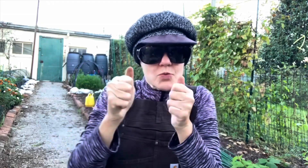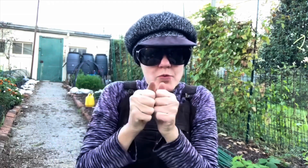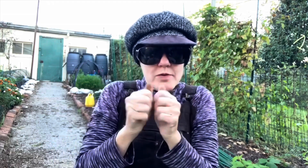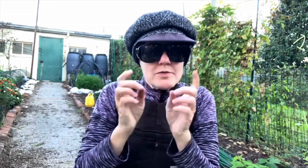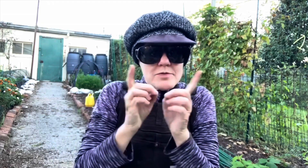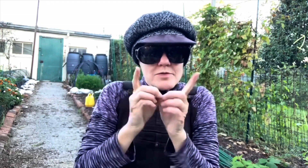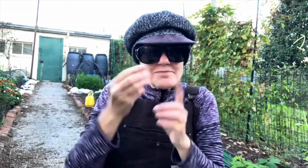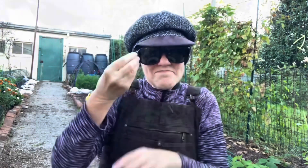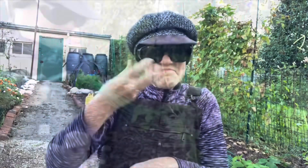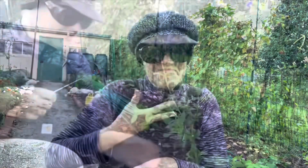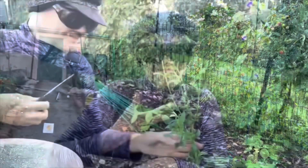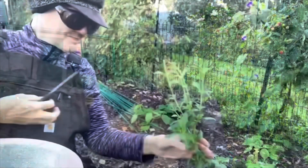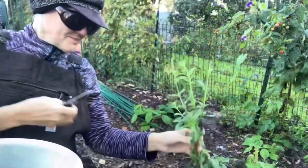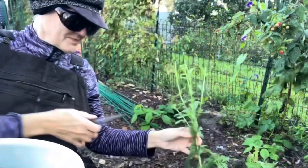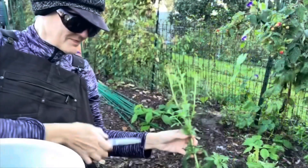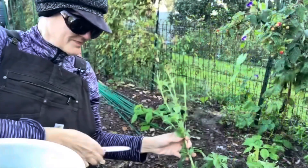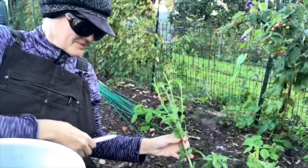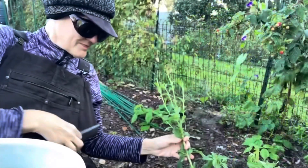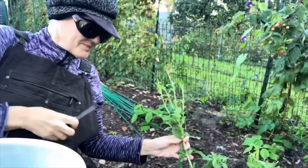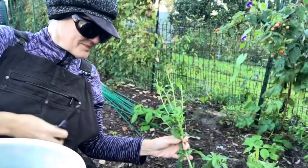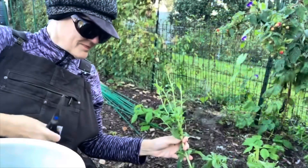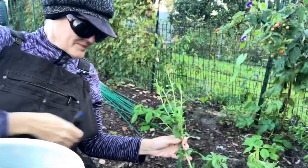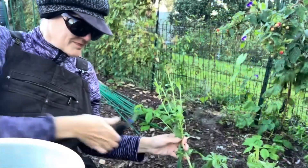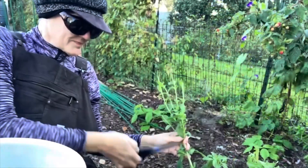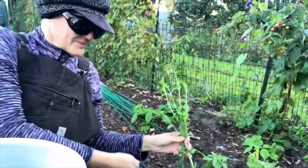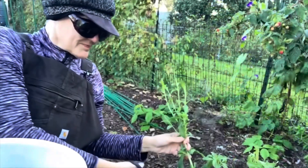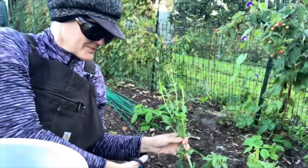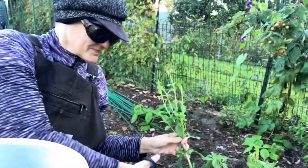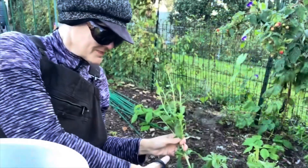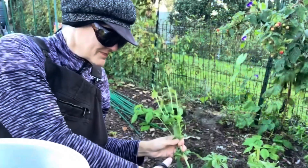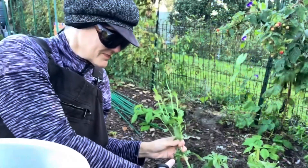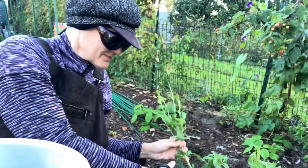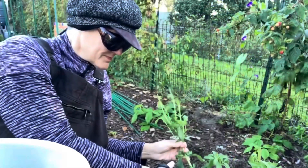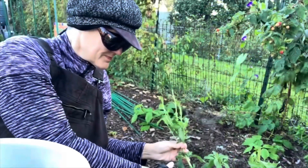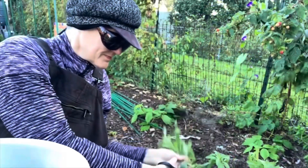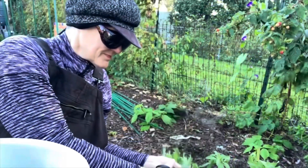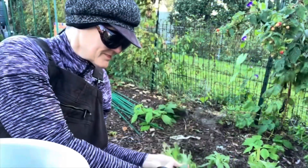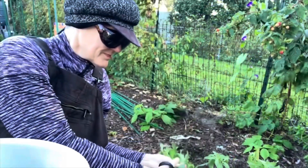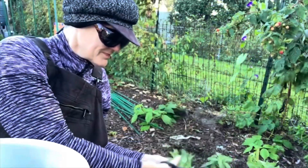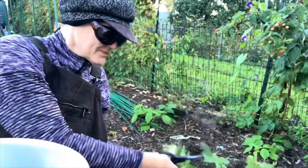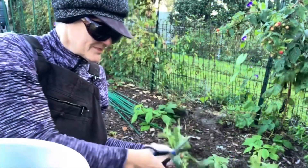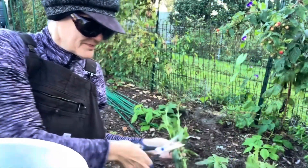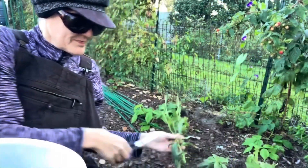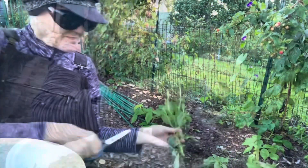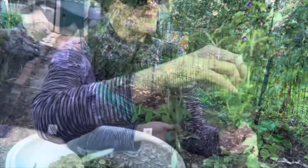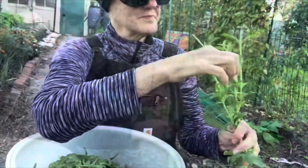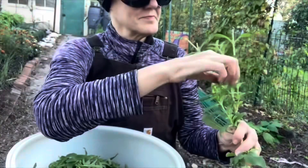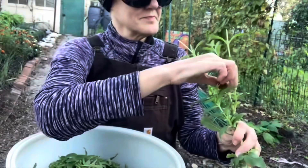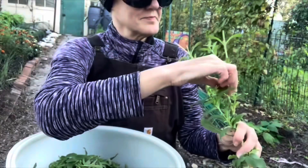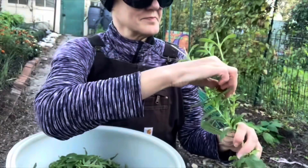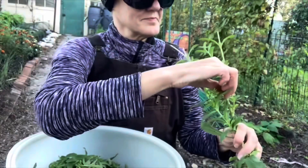using homegrown stevia in desserts, please let me know how you do it.